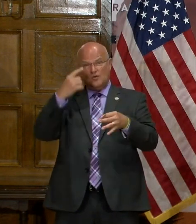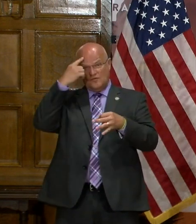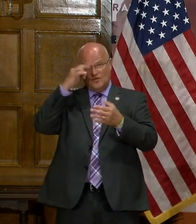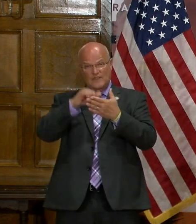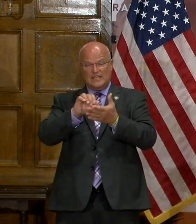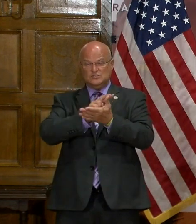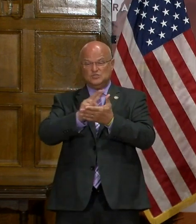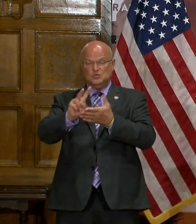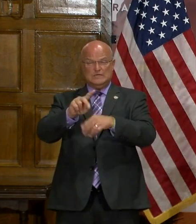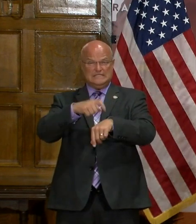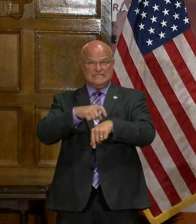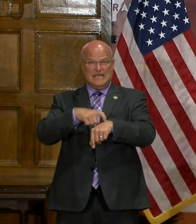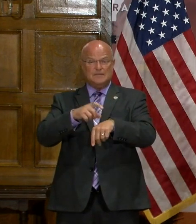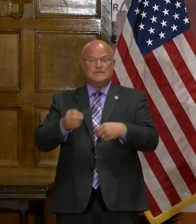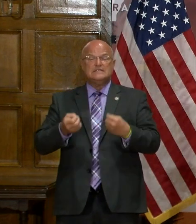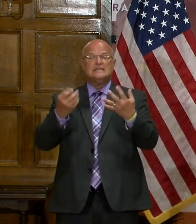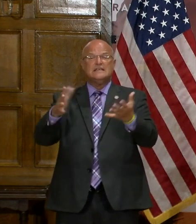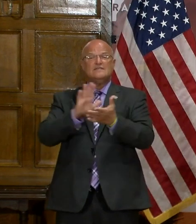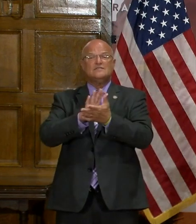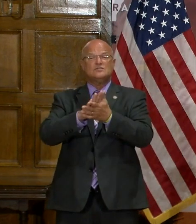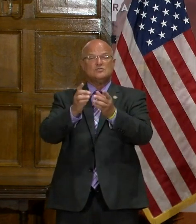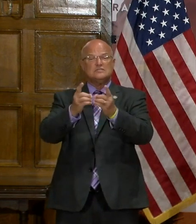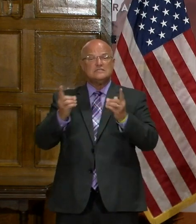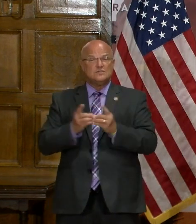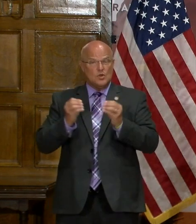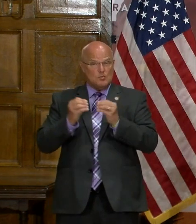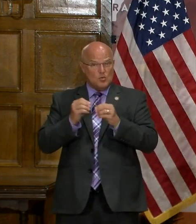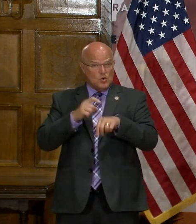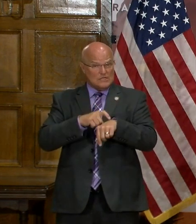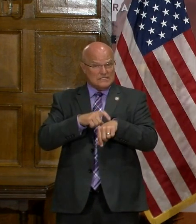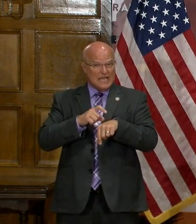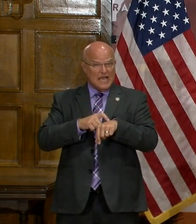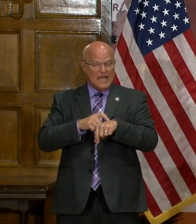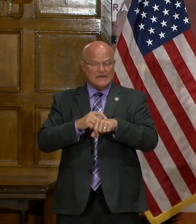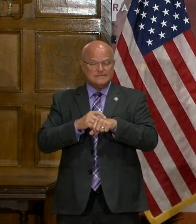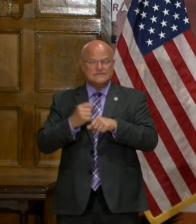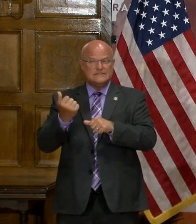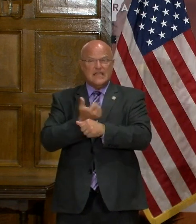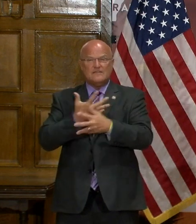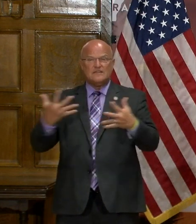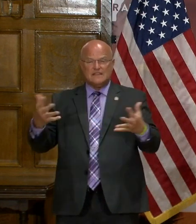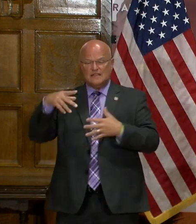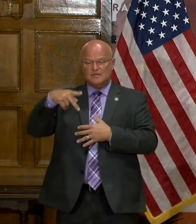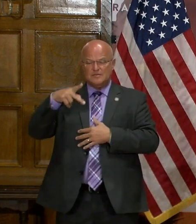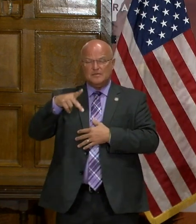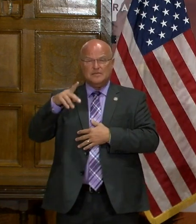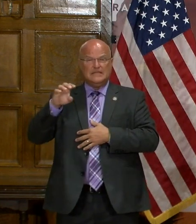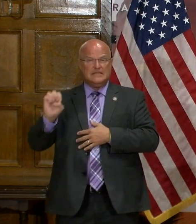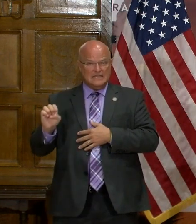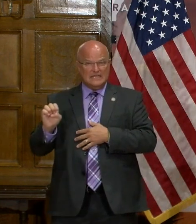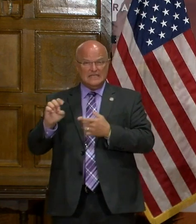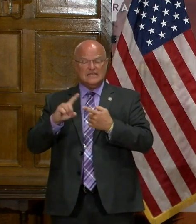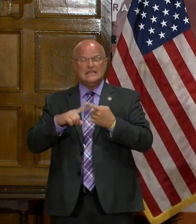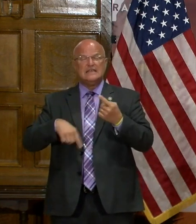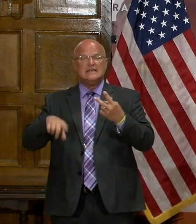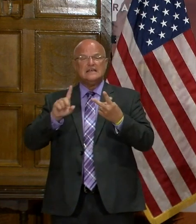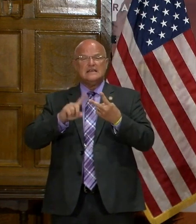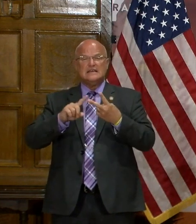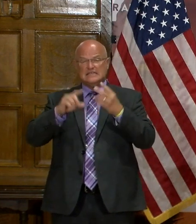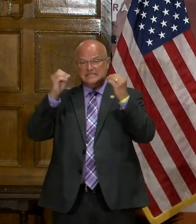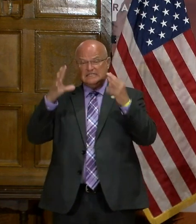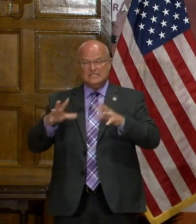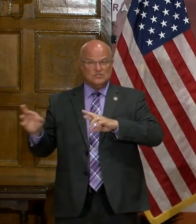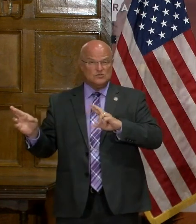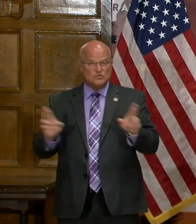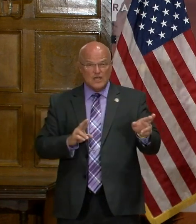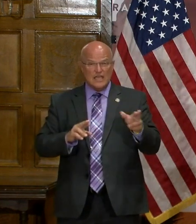for that 2-week period to give our school districts more time to get their PPE, to get their